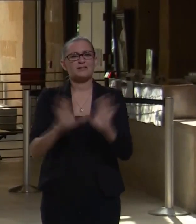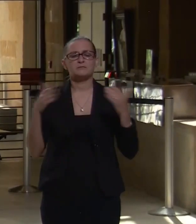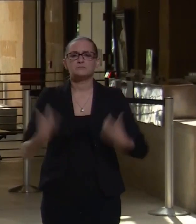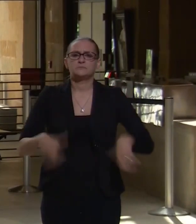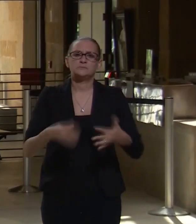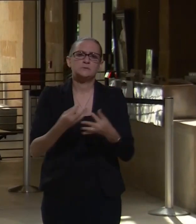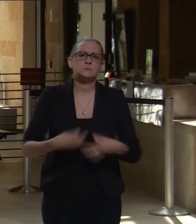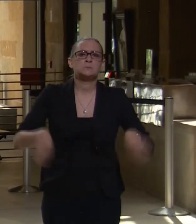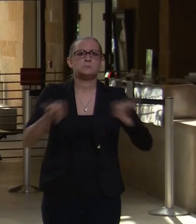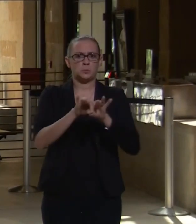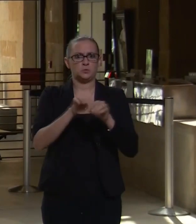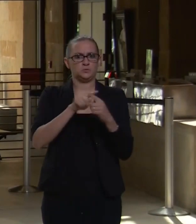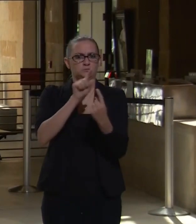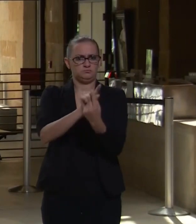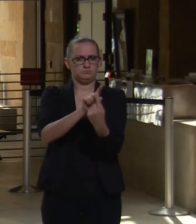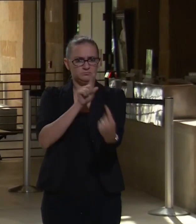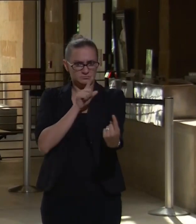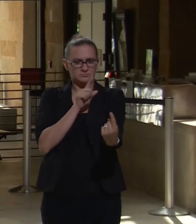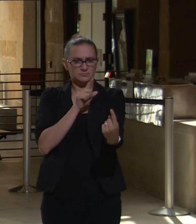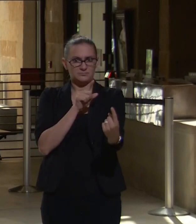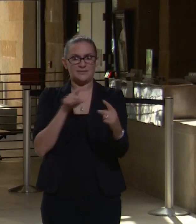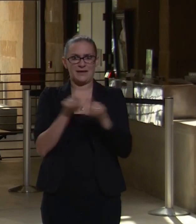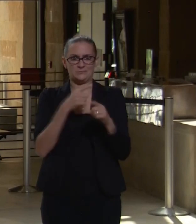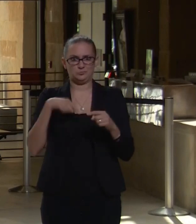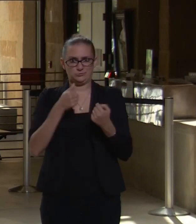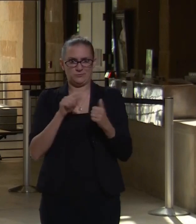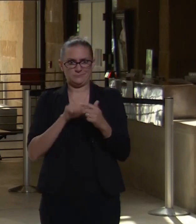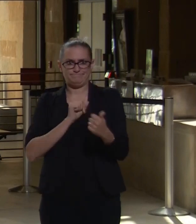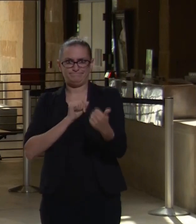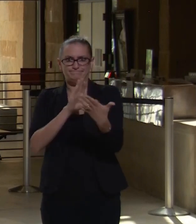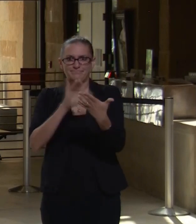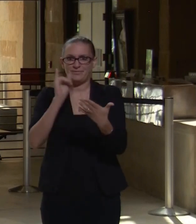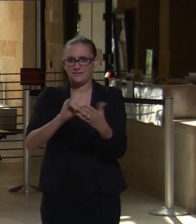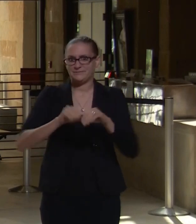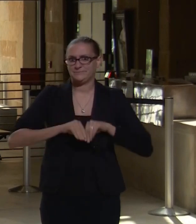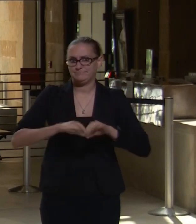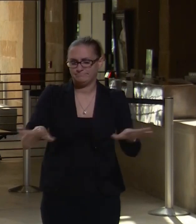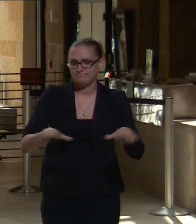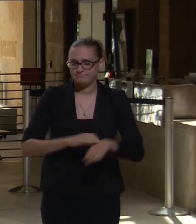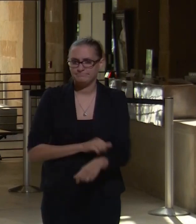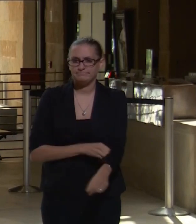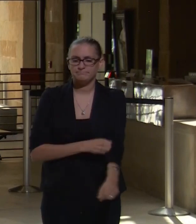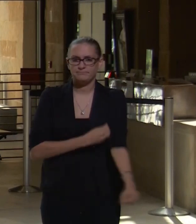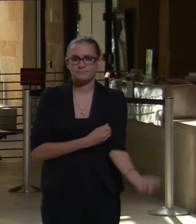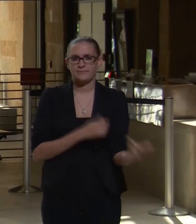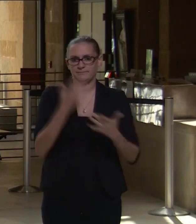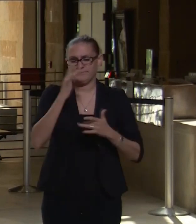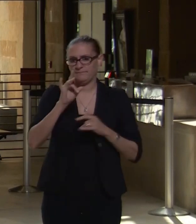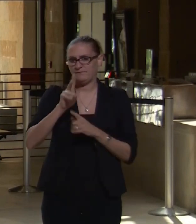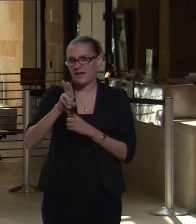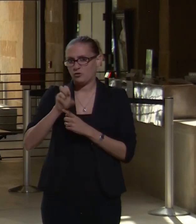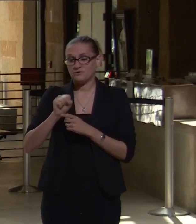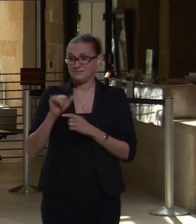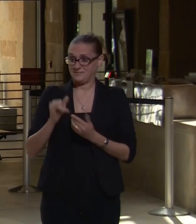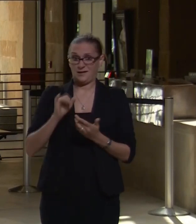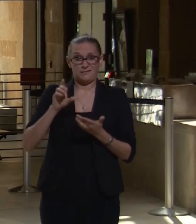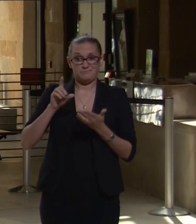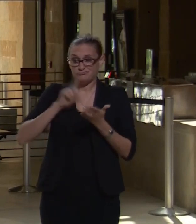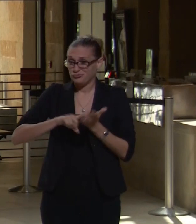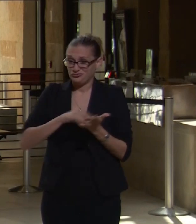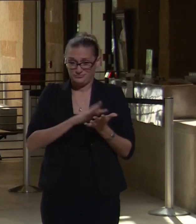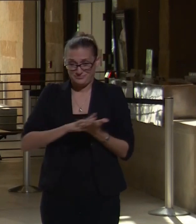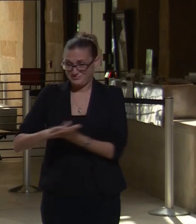critical importance of social distancing as we tackle this virus and this pandemic. The data shows us that if